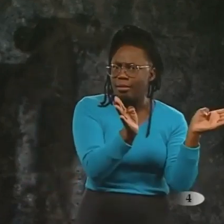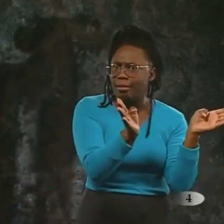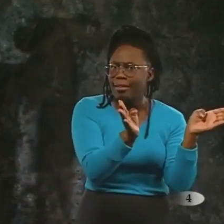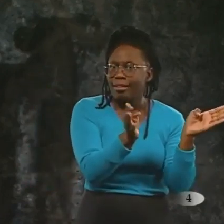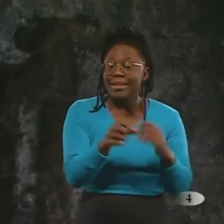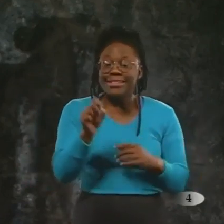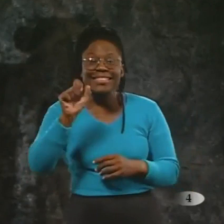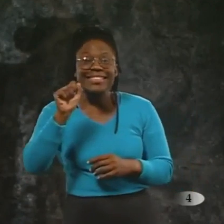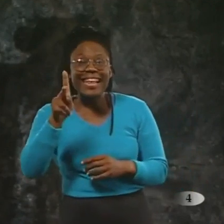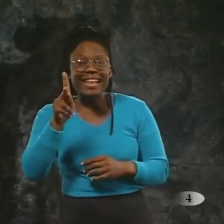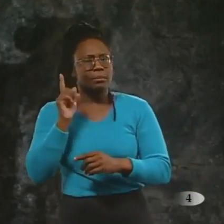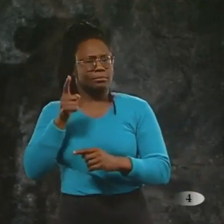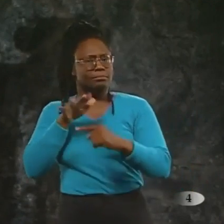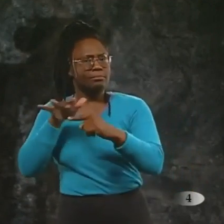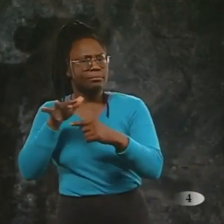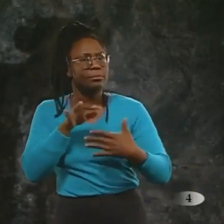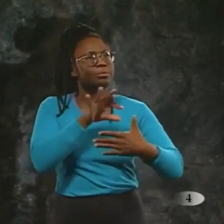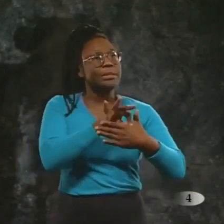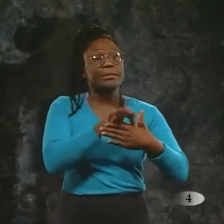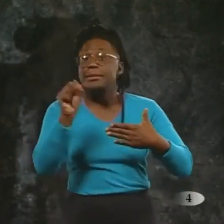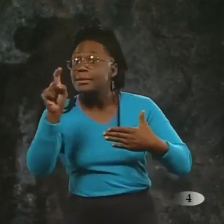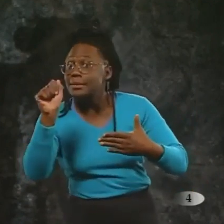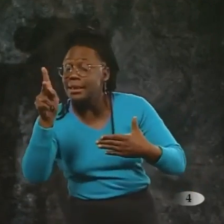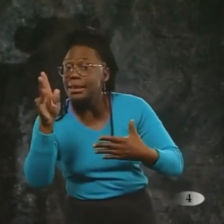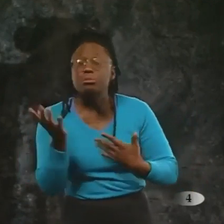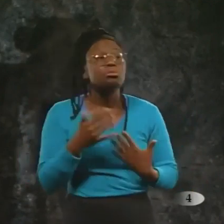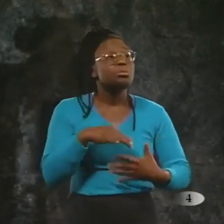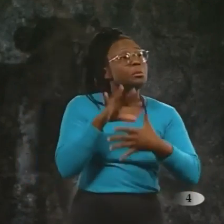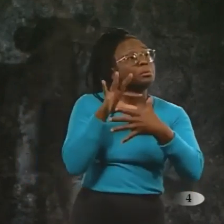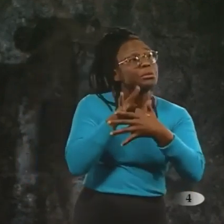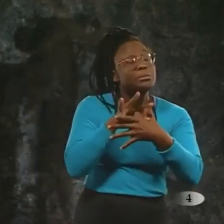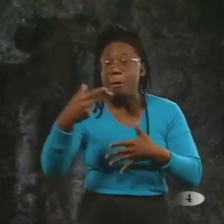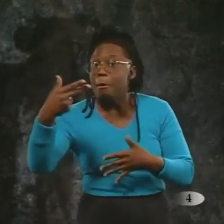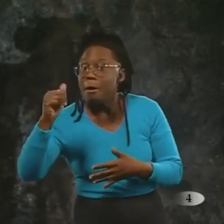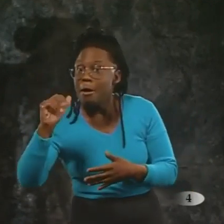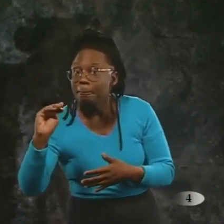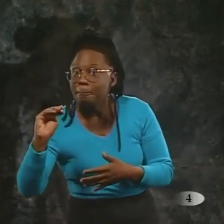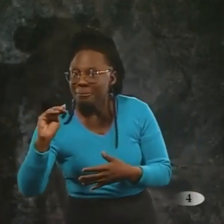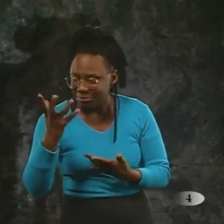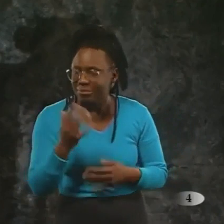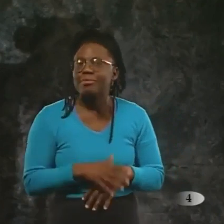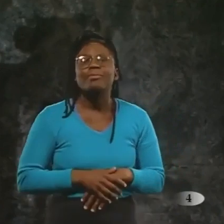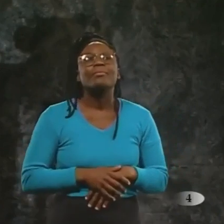steak. The word meat is general, but if I was talking about steak, I would sign meat and then fingerspell